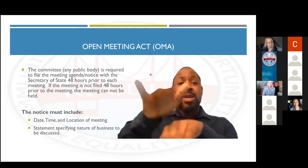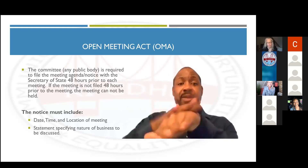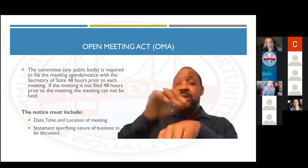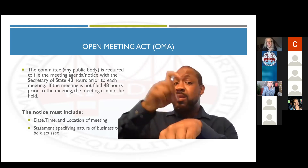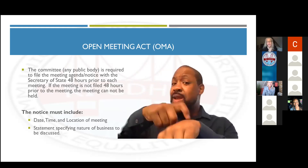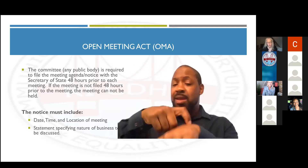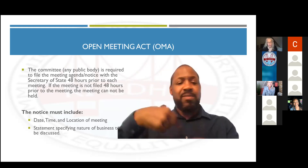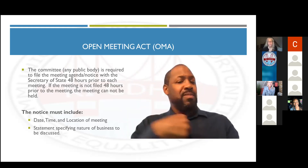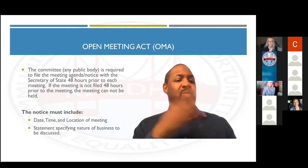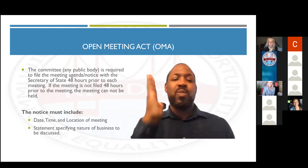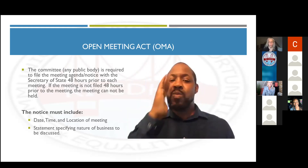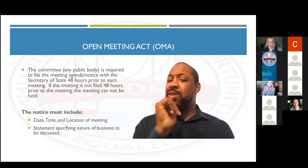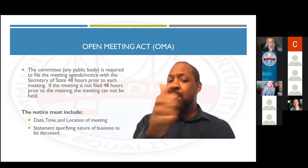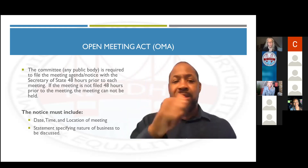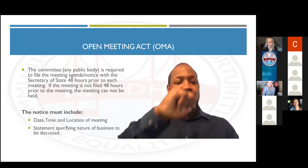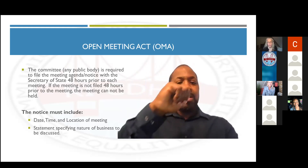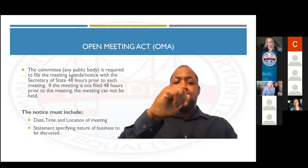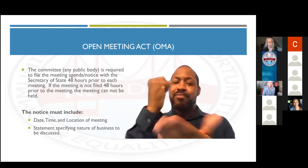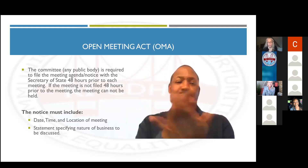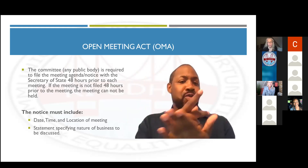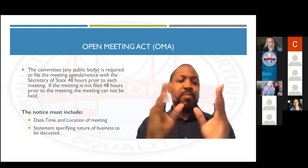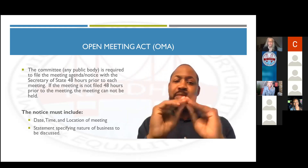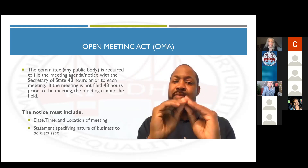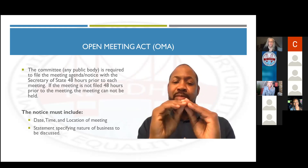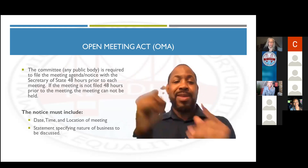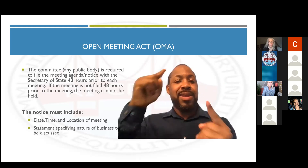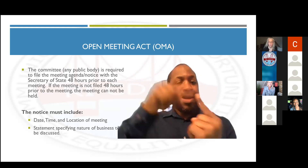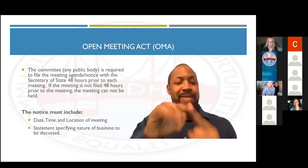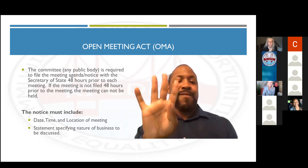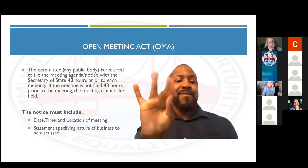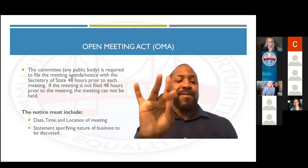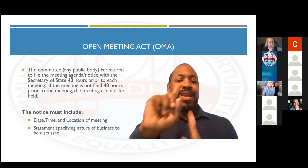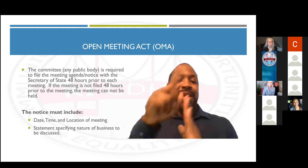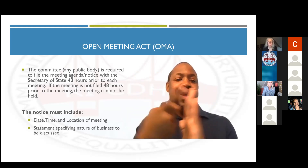Tuesday and you're not within the 48-hour window. You're outside of that window. So therefore, we'd have to